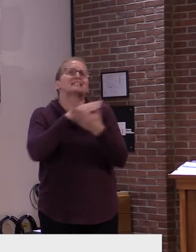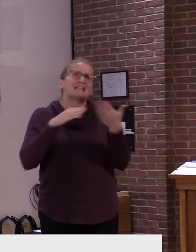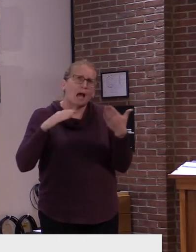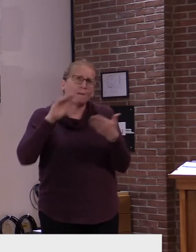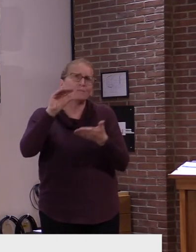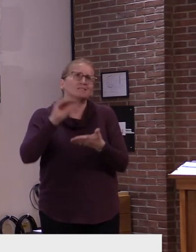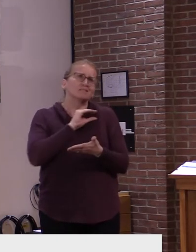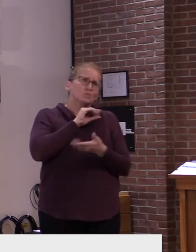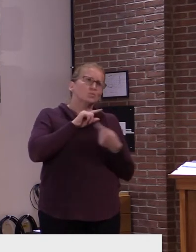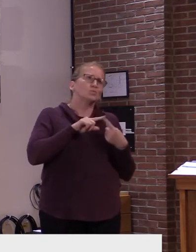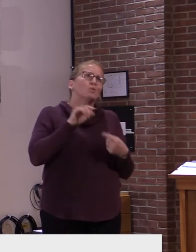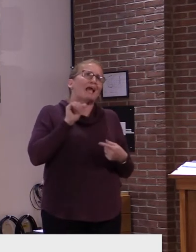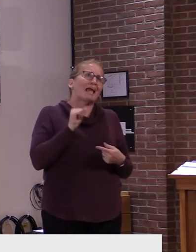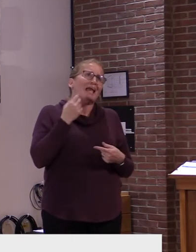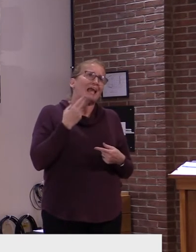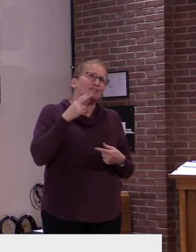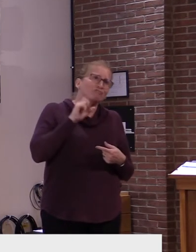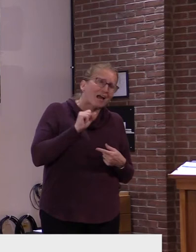was